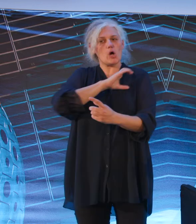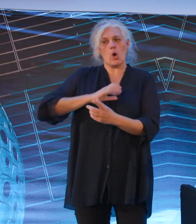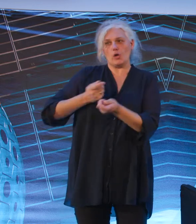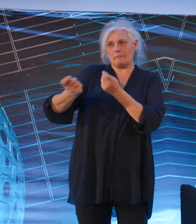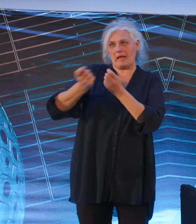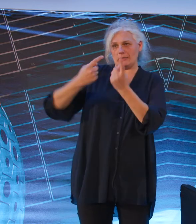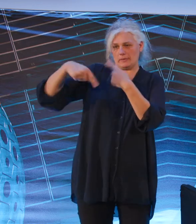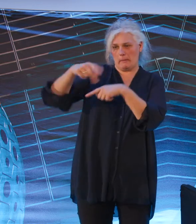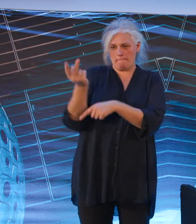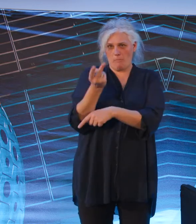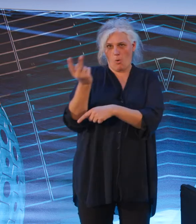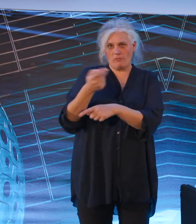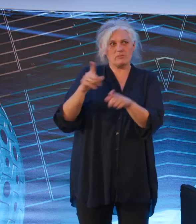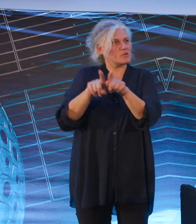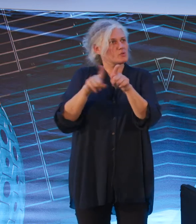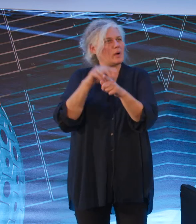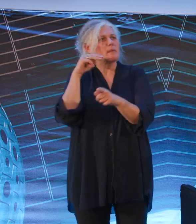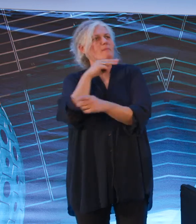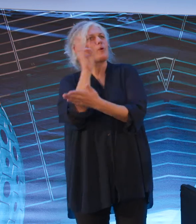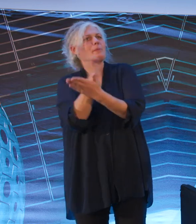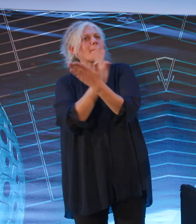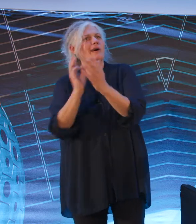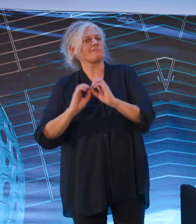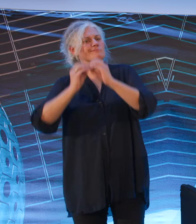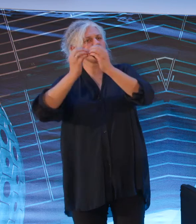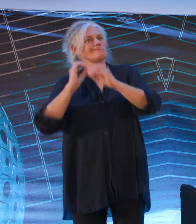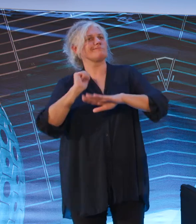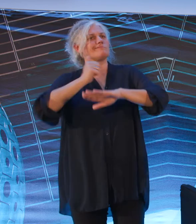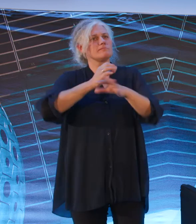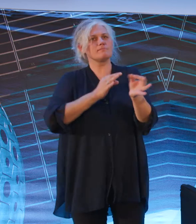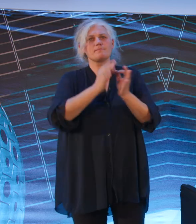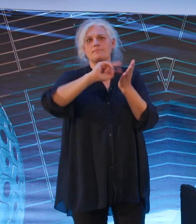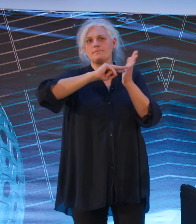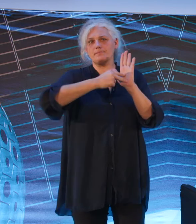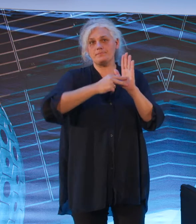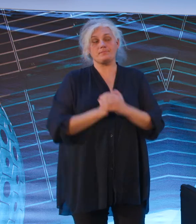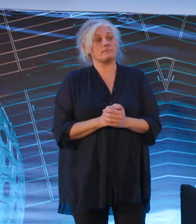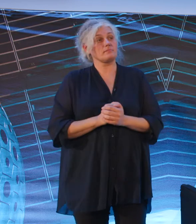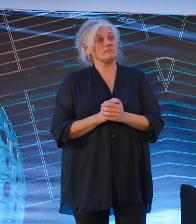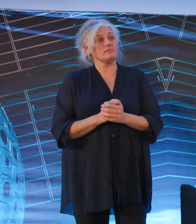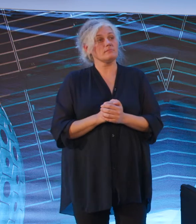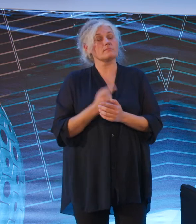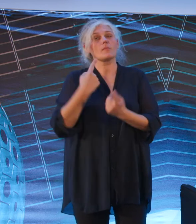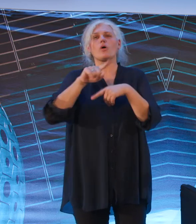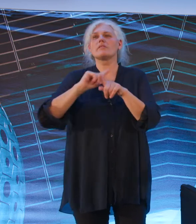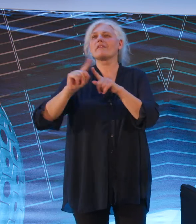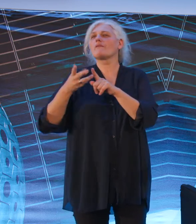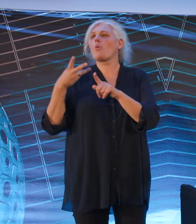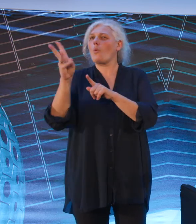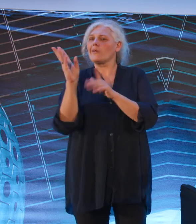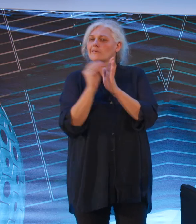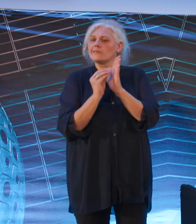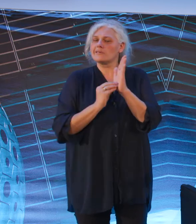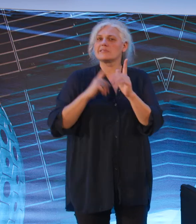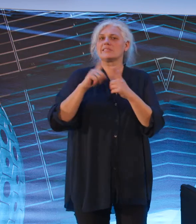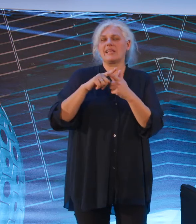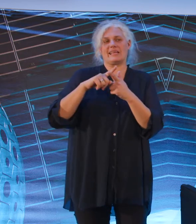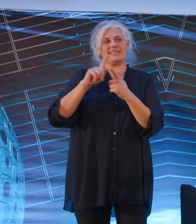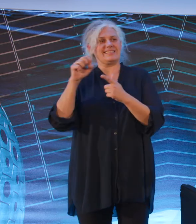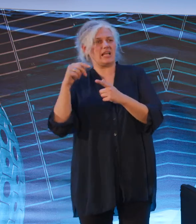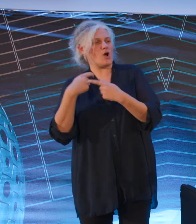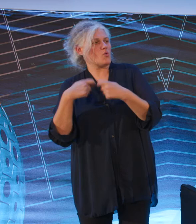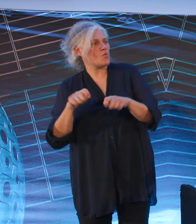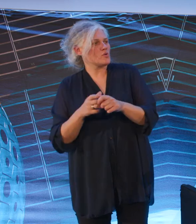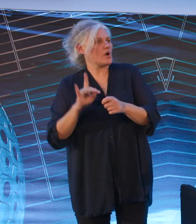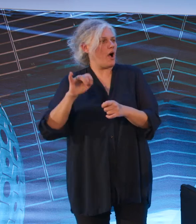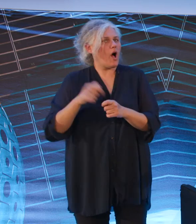management committees were also a key voice in these engagements. These voices came in many forms, such as town halls,